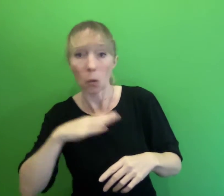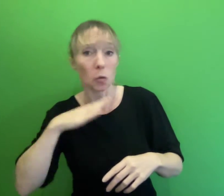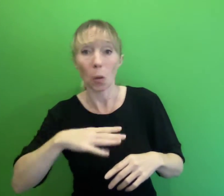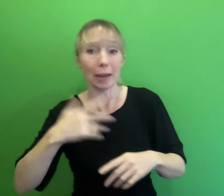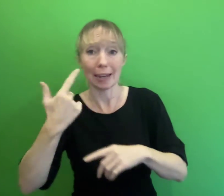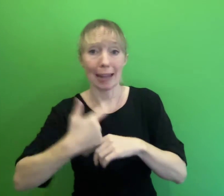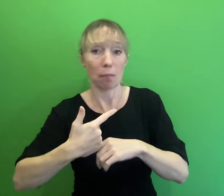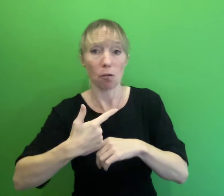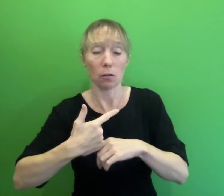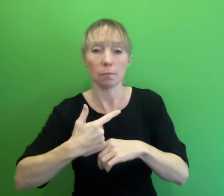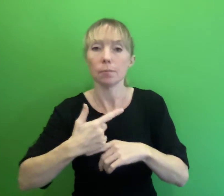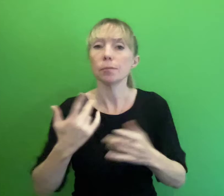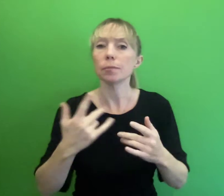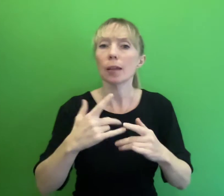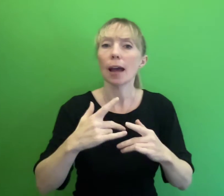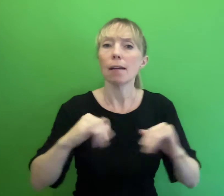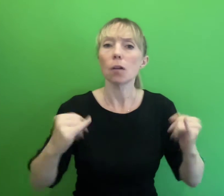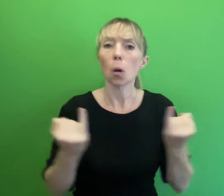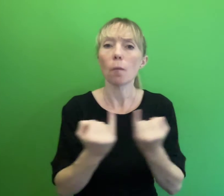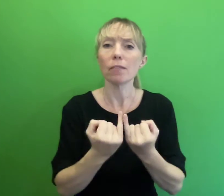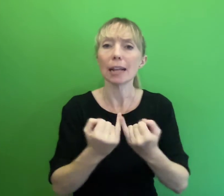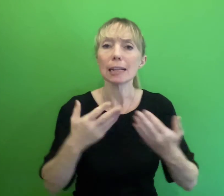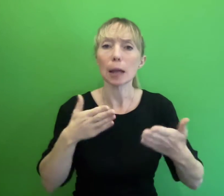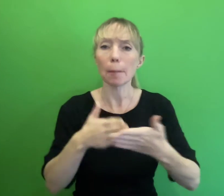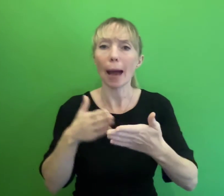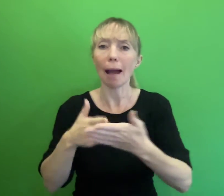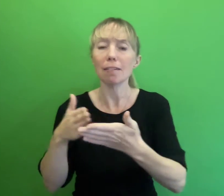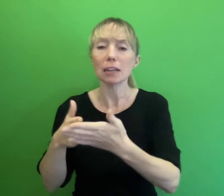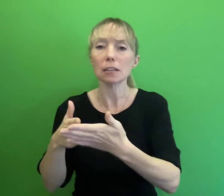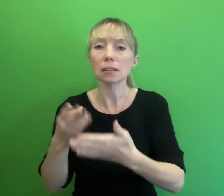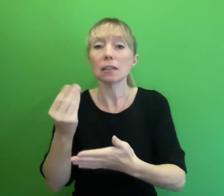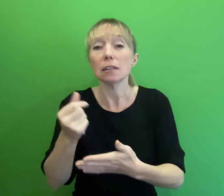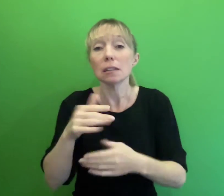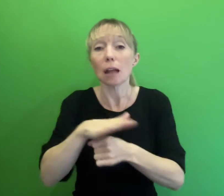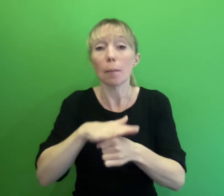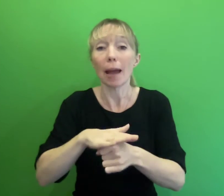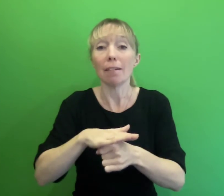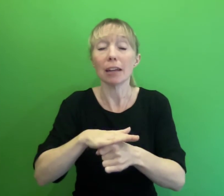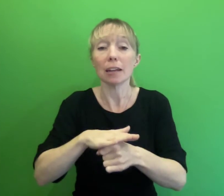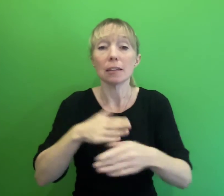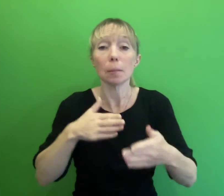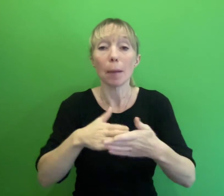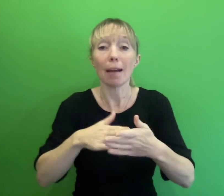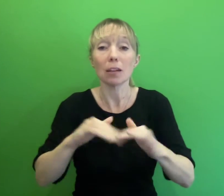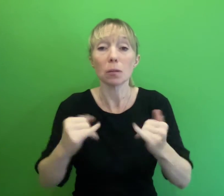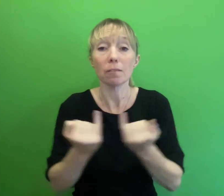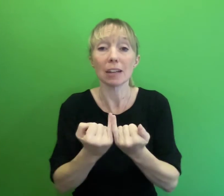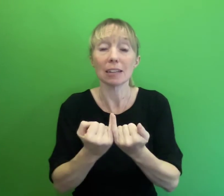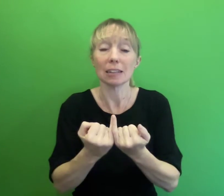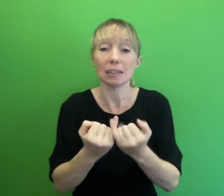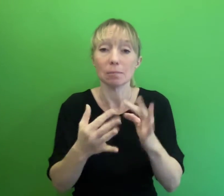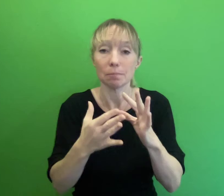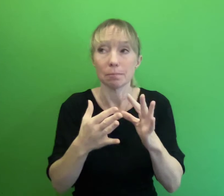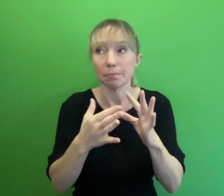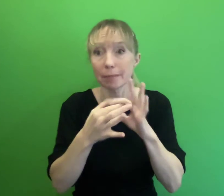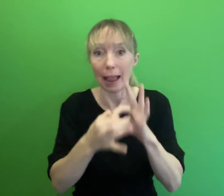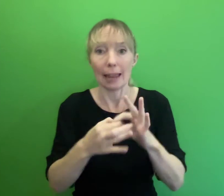Conflicting barriers. In some areas, barriers conflicted, especially around breaks. For some